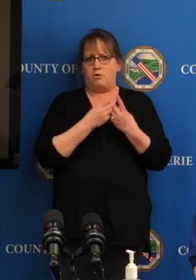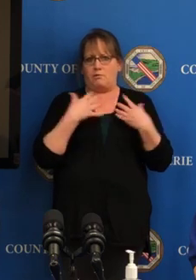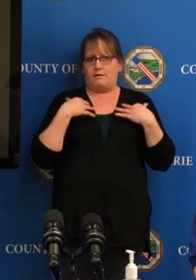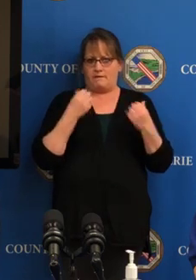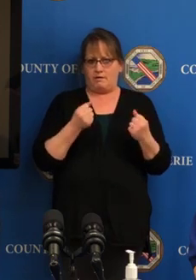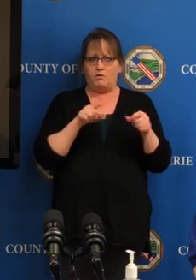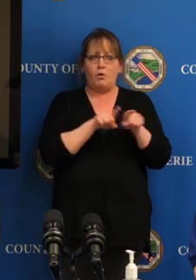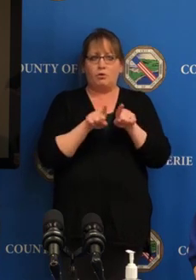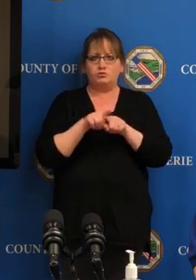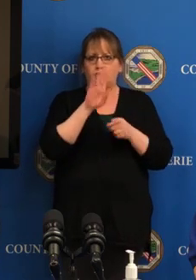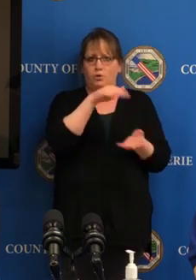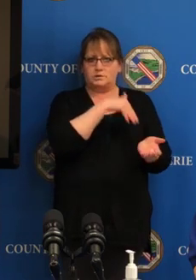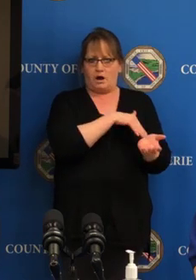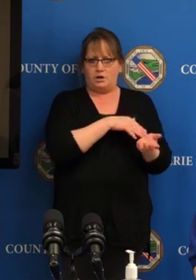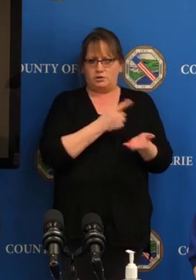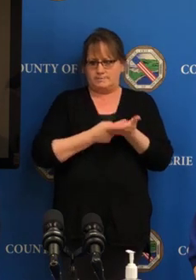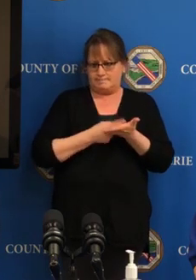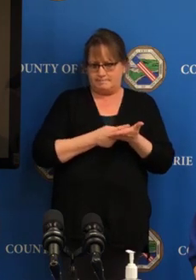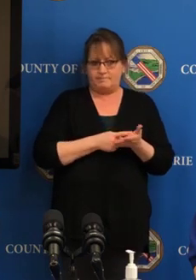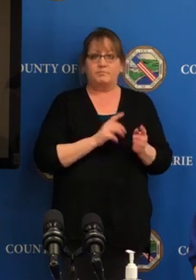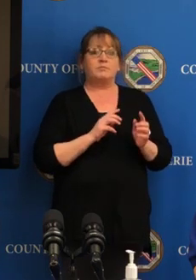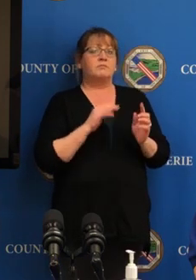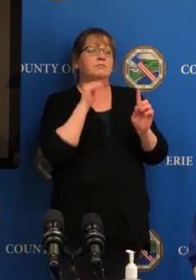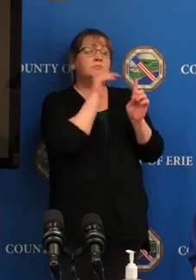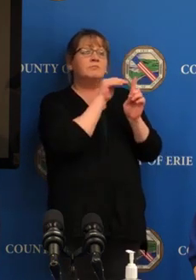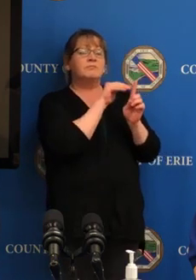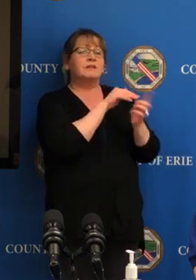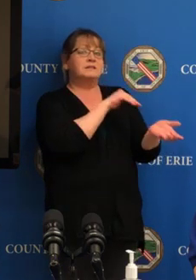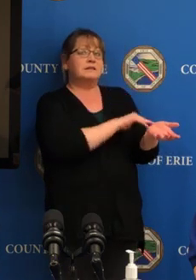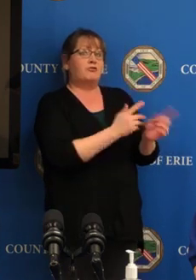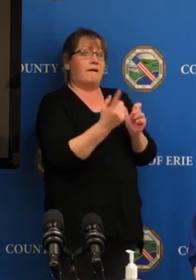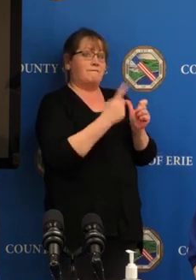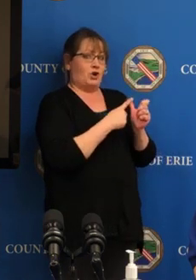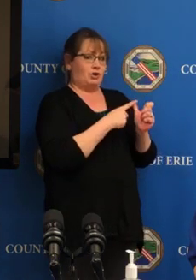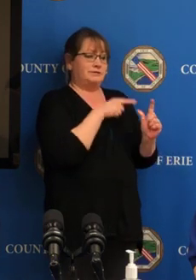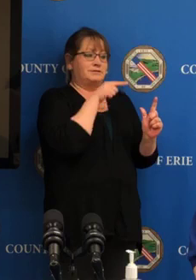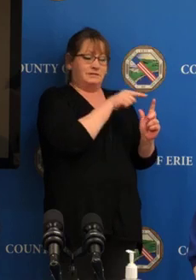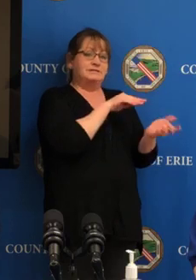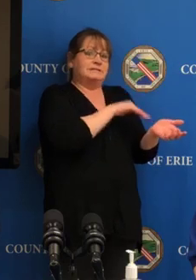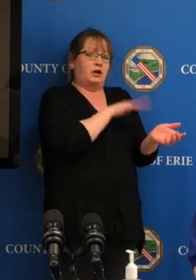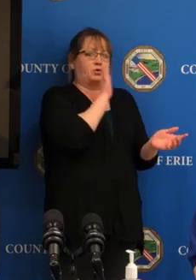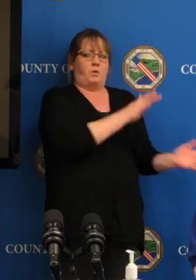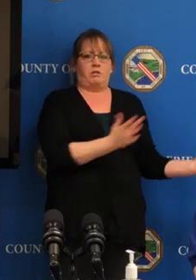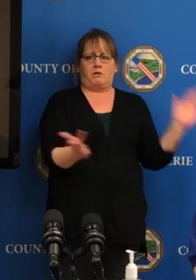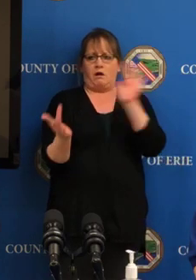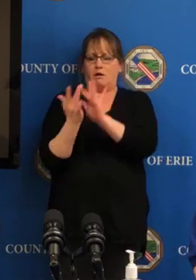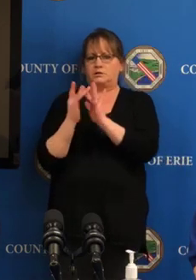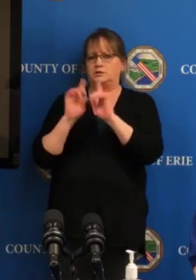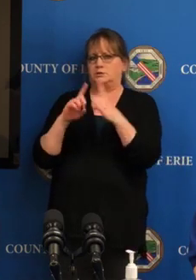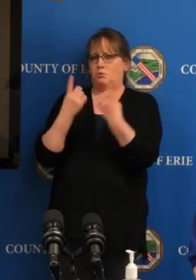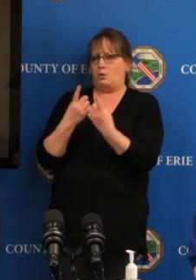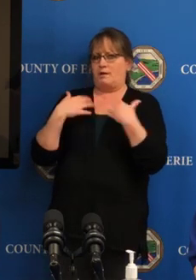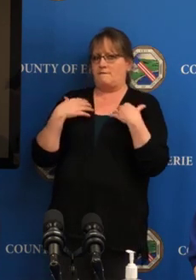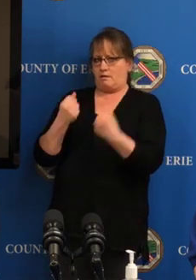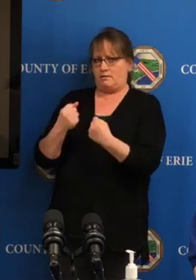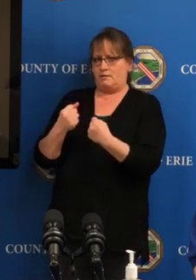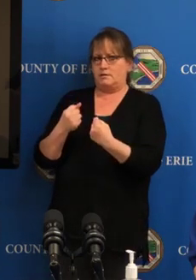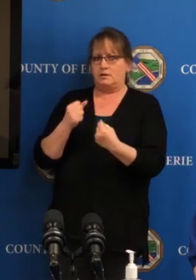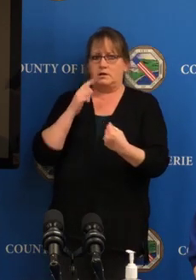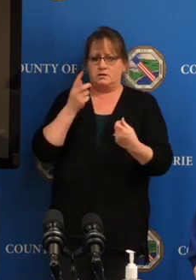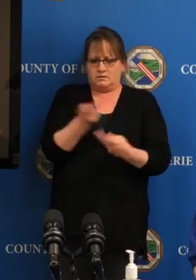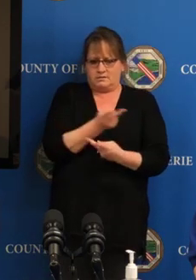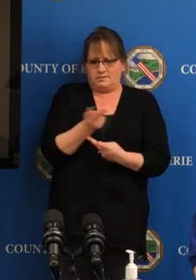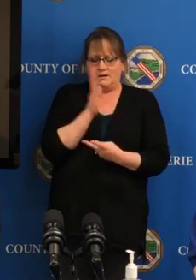as well as your physician. So you have to go to your physician first. The physician will contact the Erie County Department of Health, and then we'll determine based